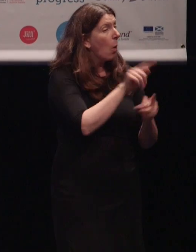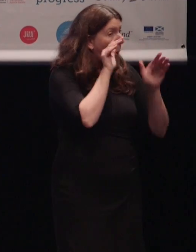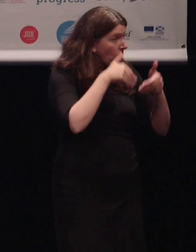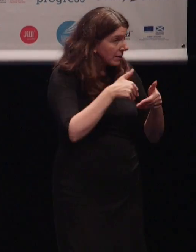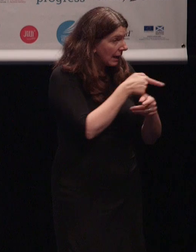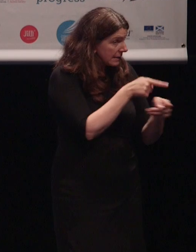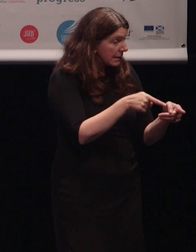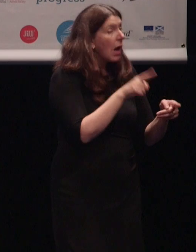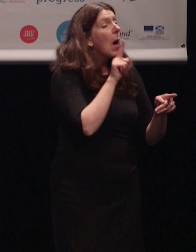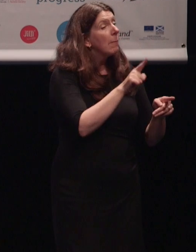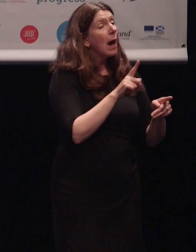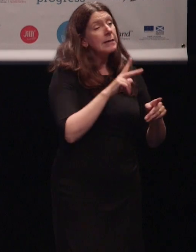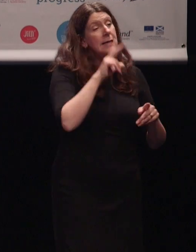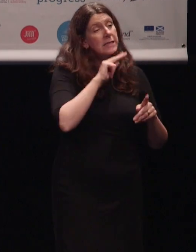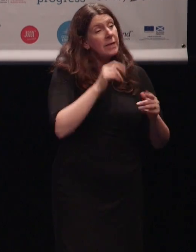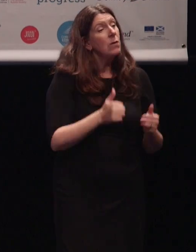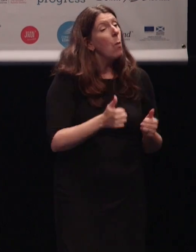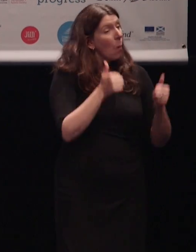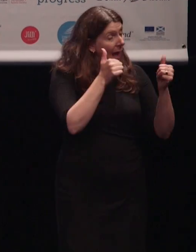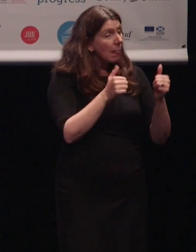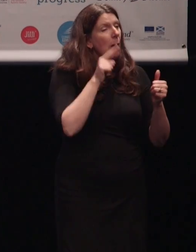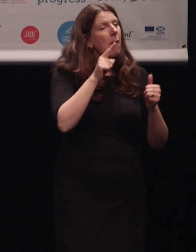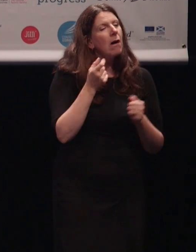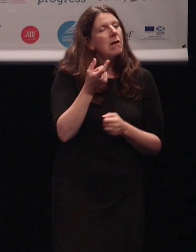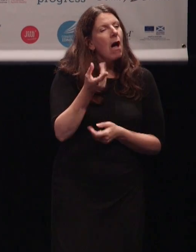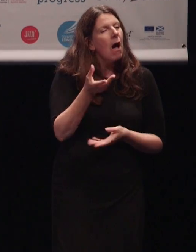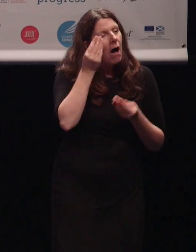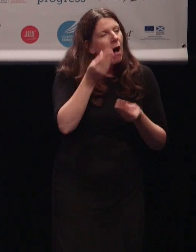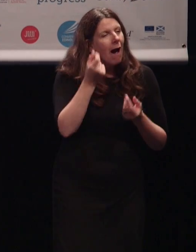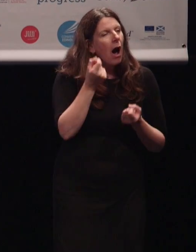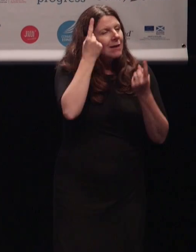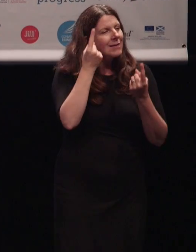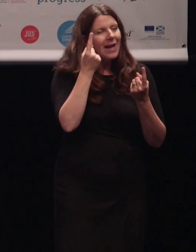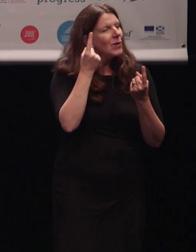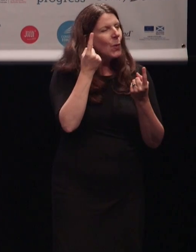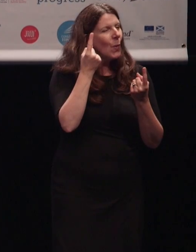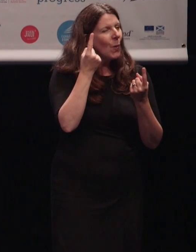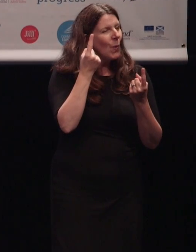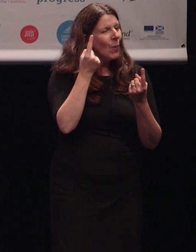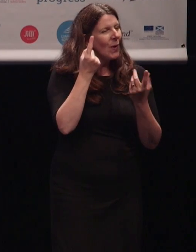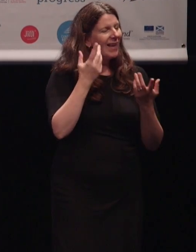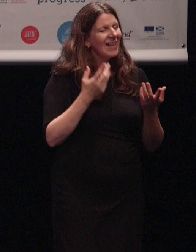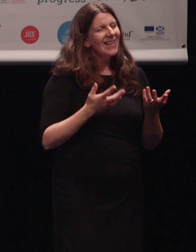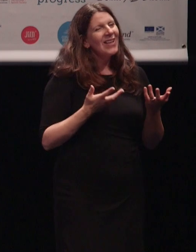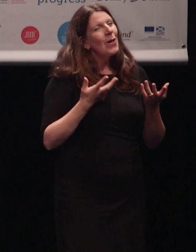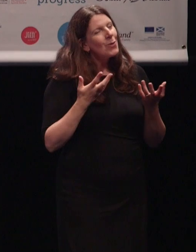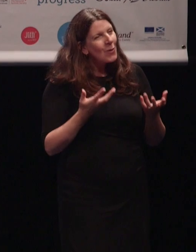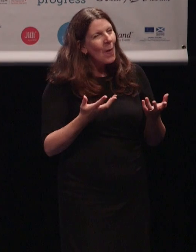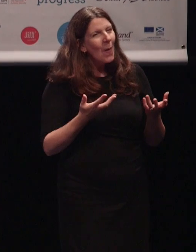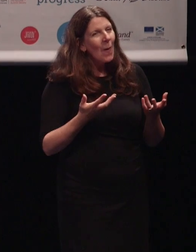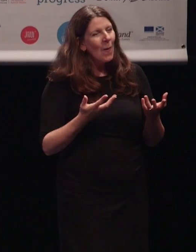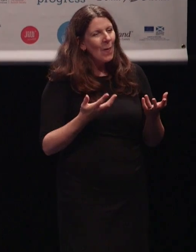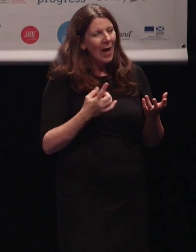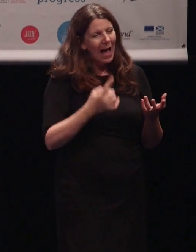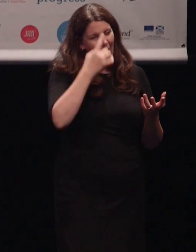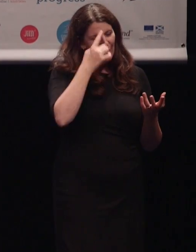don't understand as well language as they speak. And I would say that there is actually a kind of